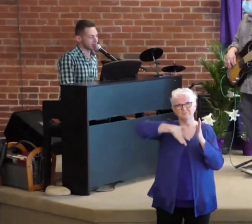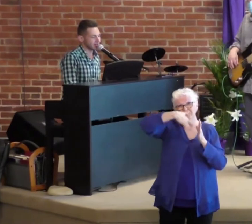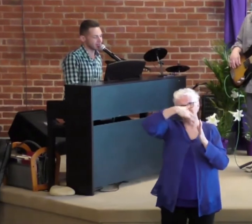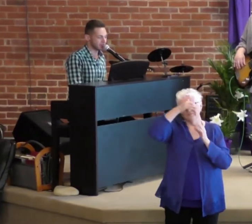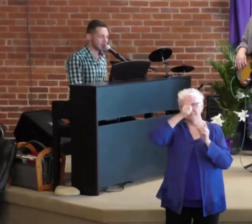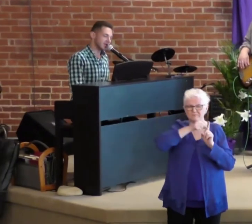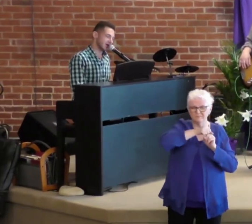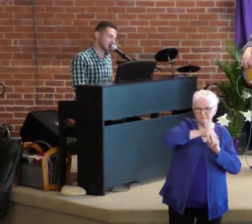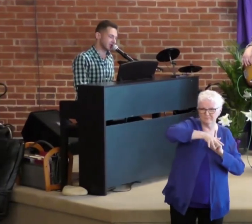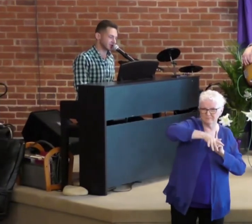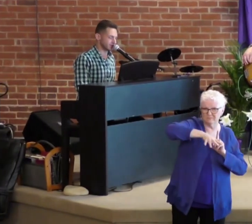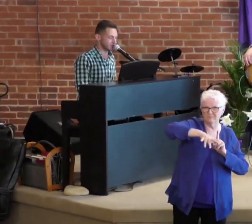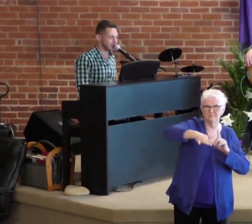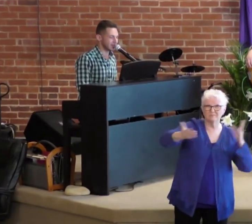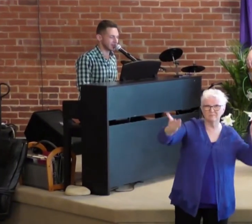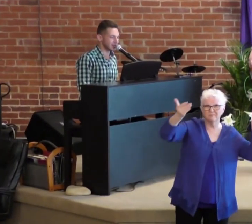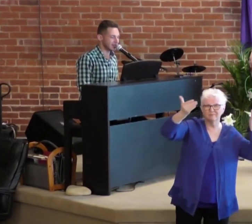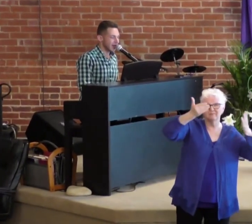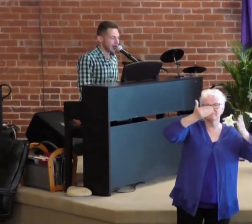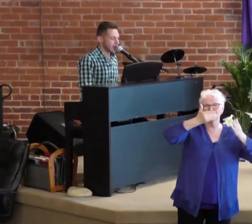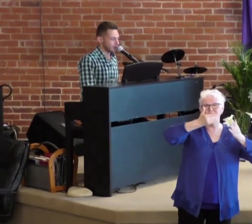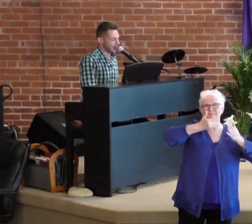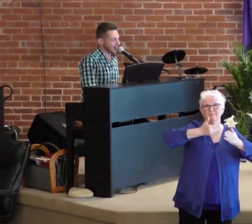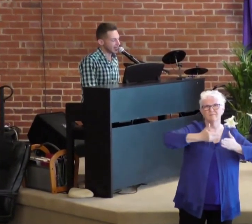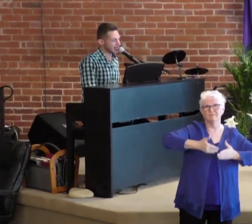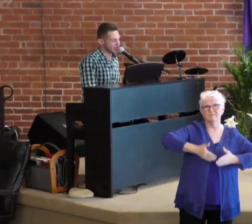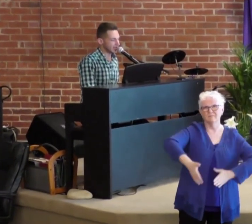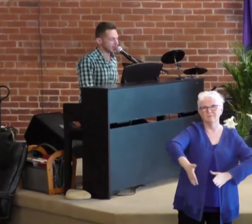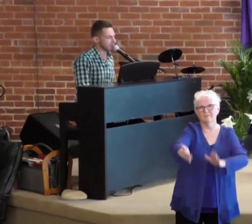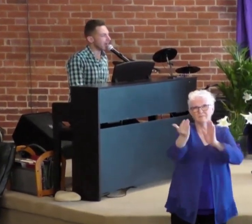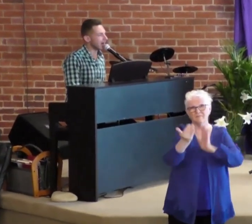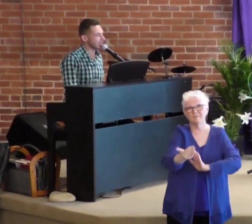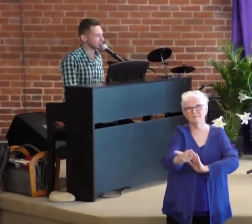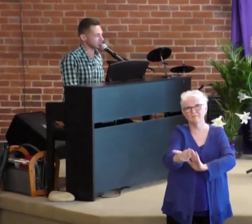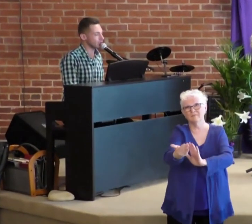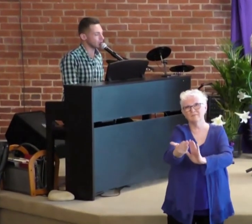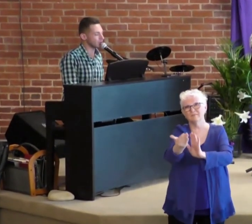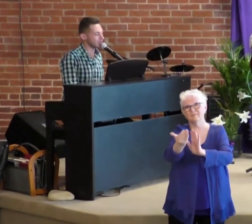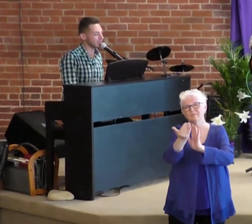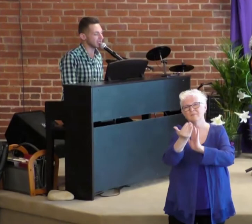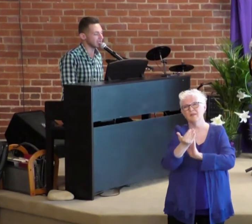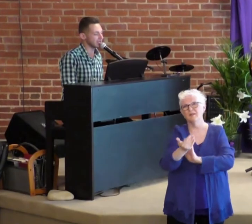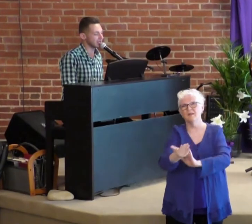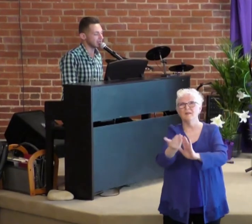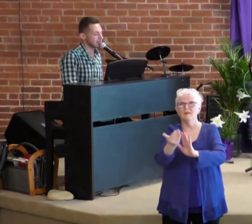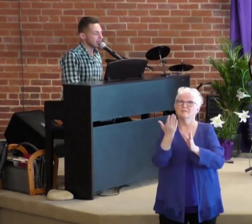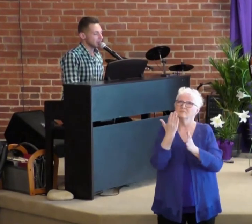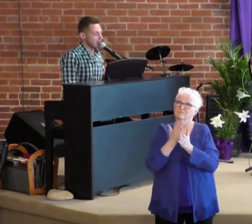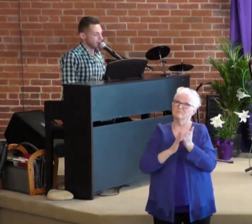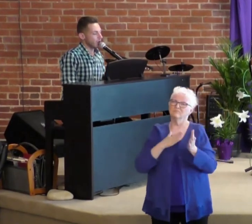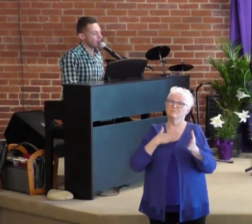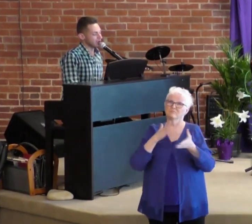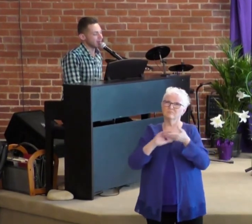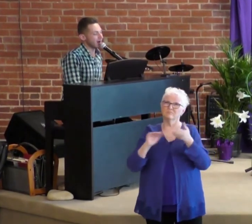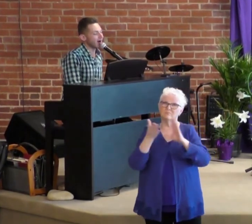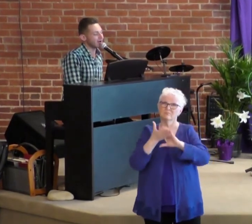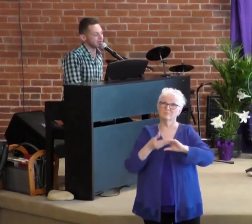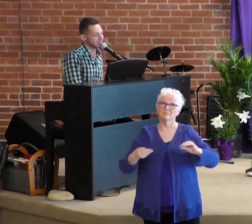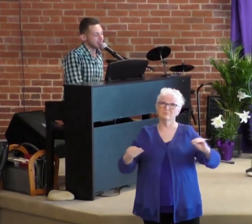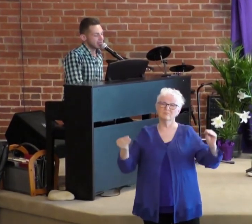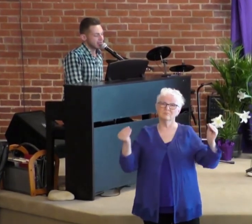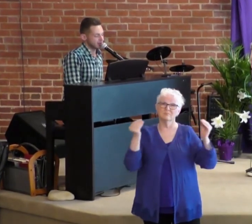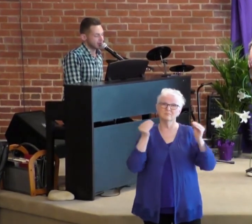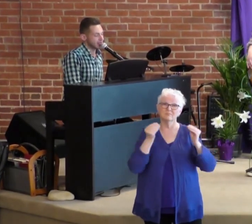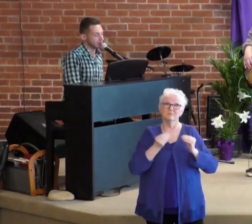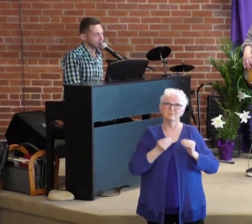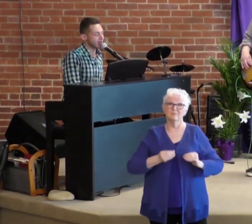never dreamed that this would be a page in my story. My broken